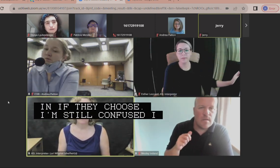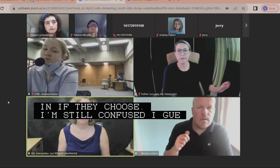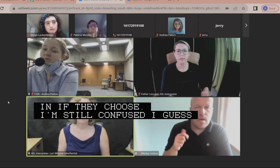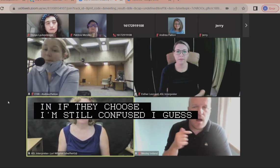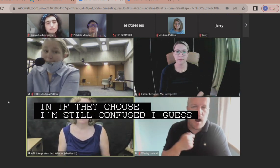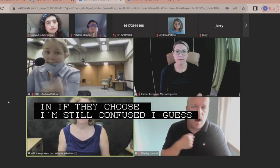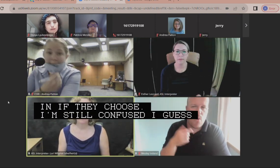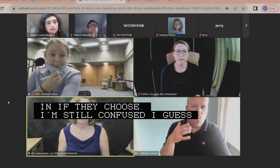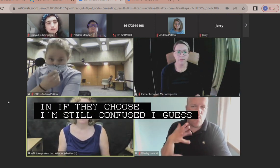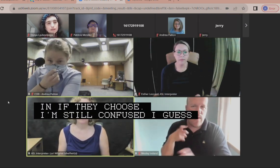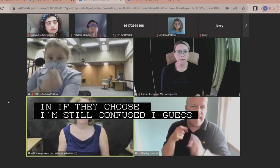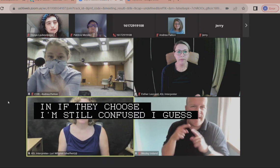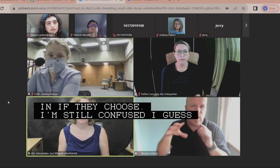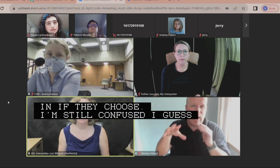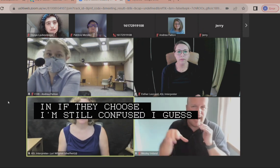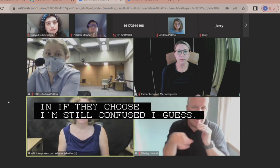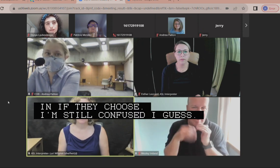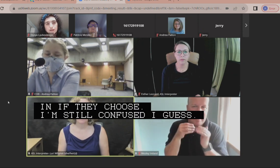Yeah.